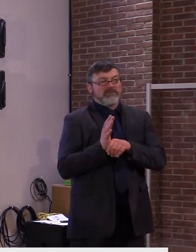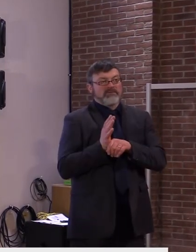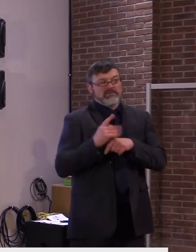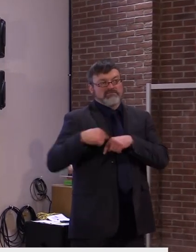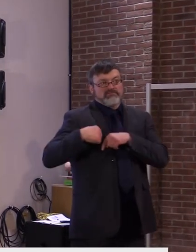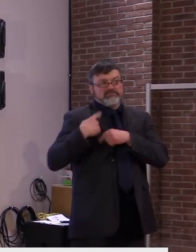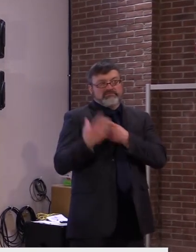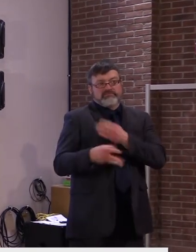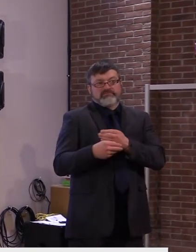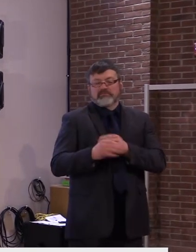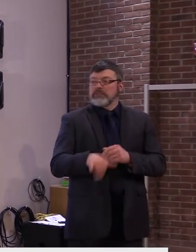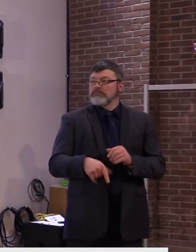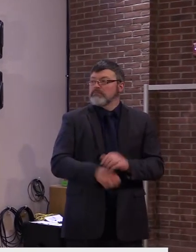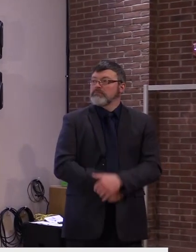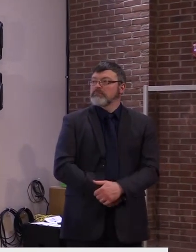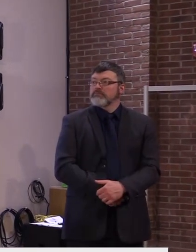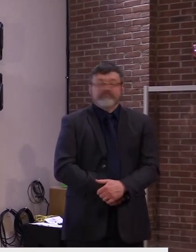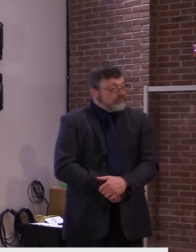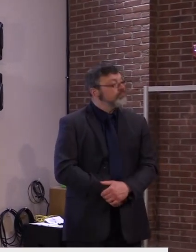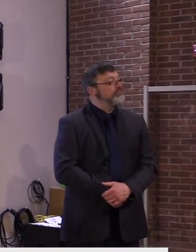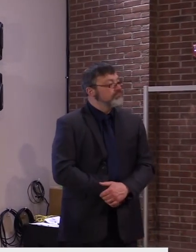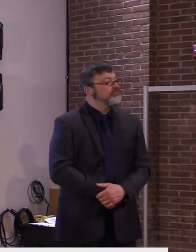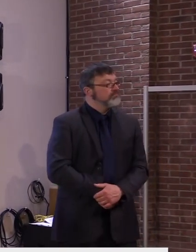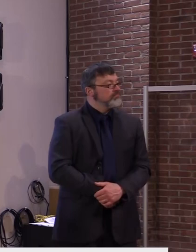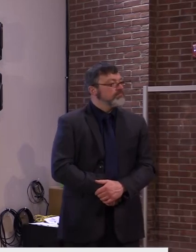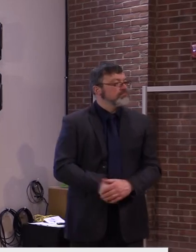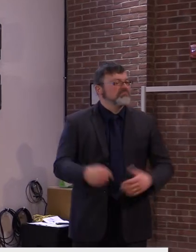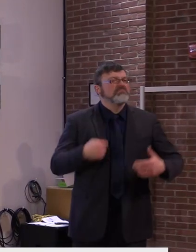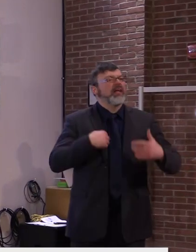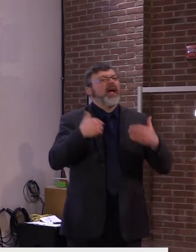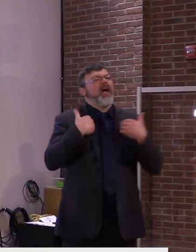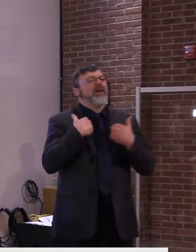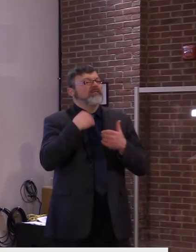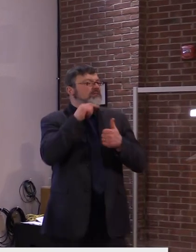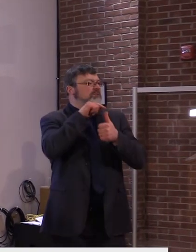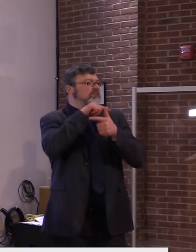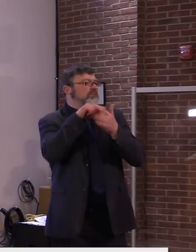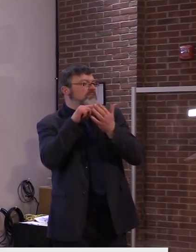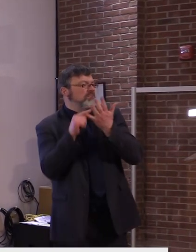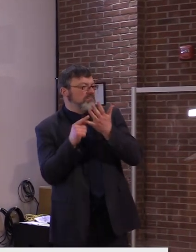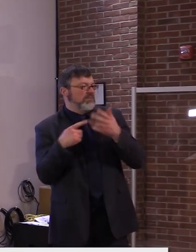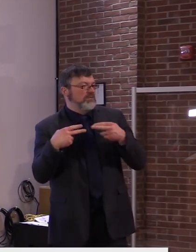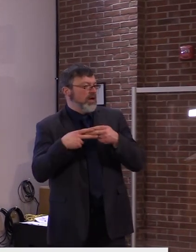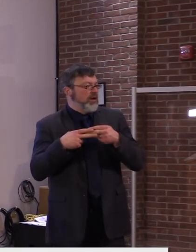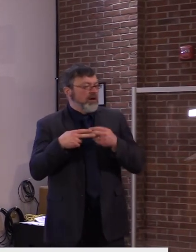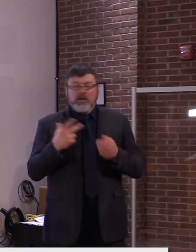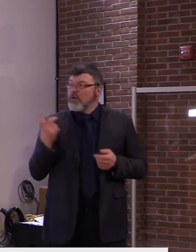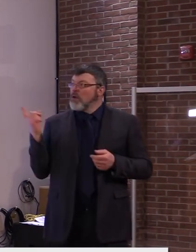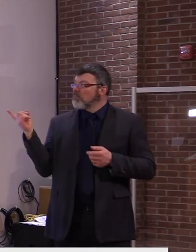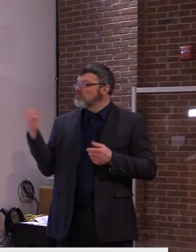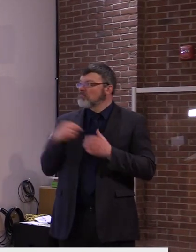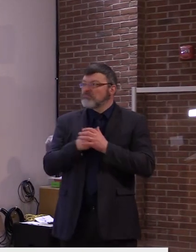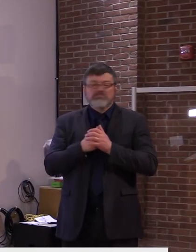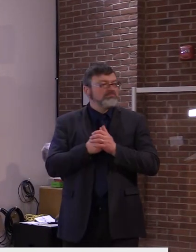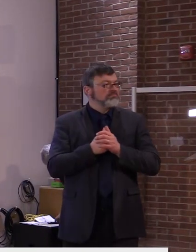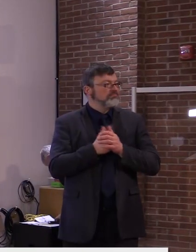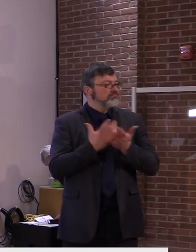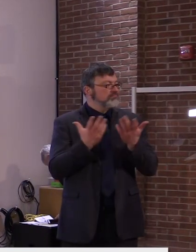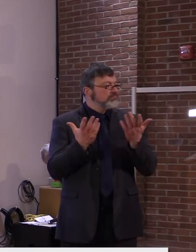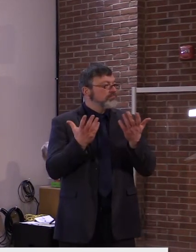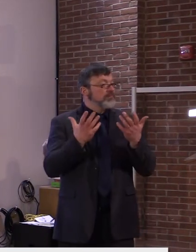Just have a few slides to go through to sort of set the table for the rest of the presentation. Total cases now